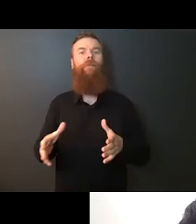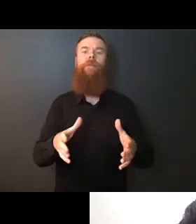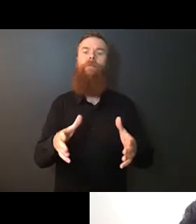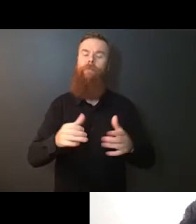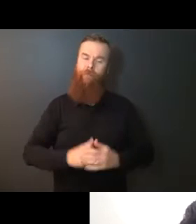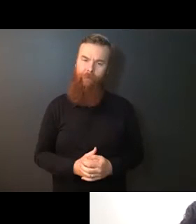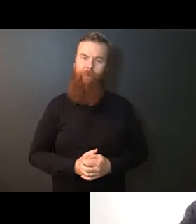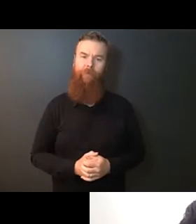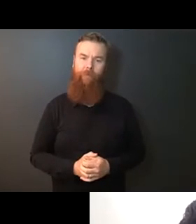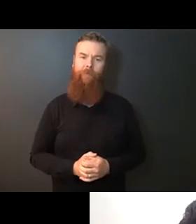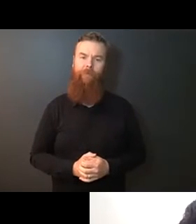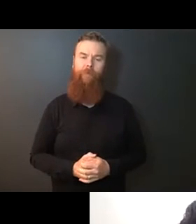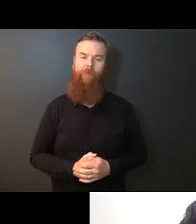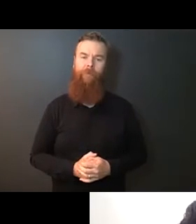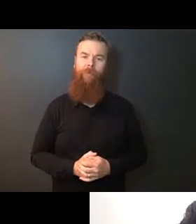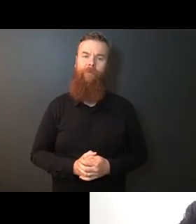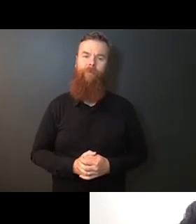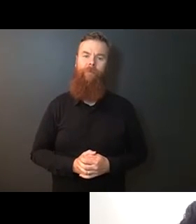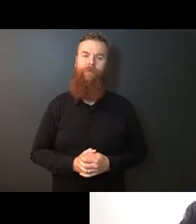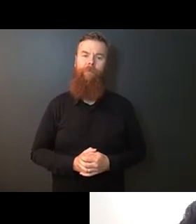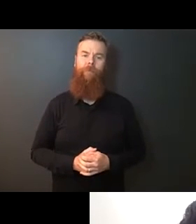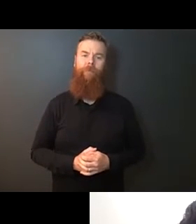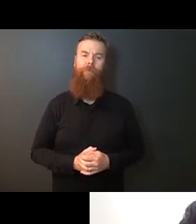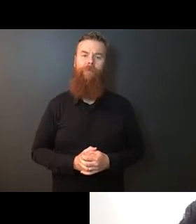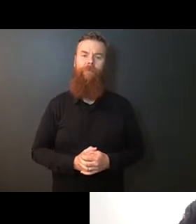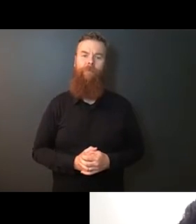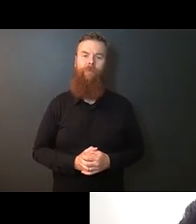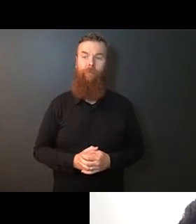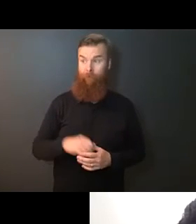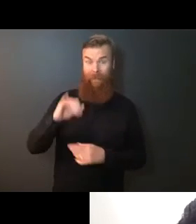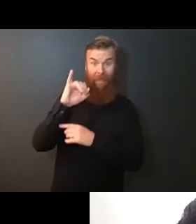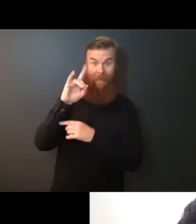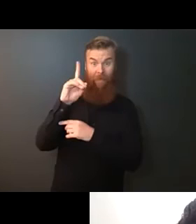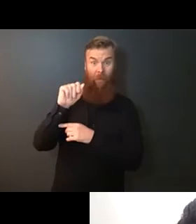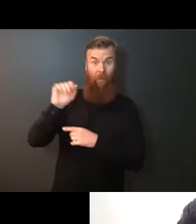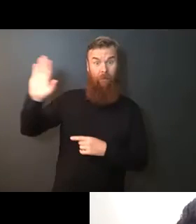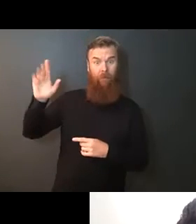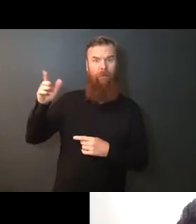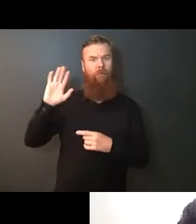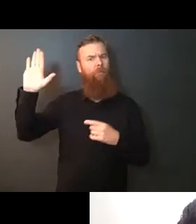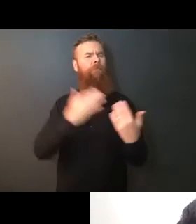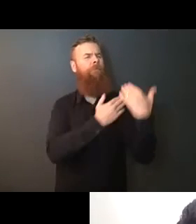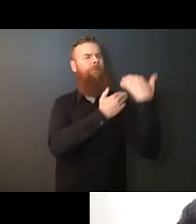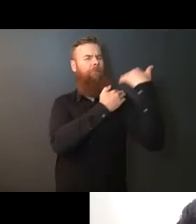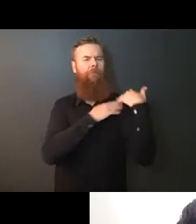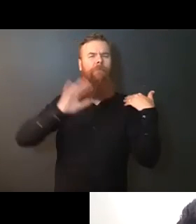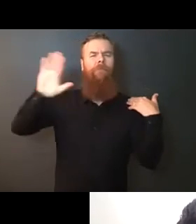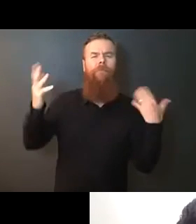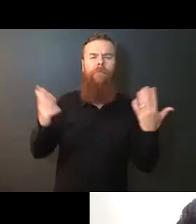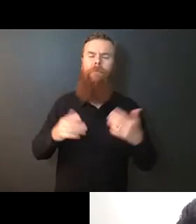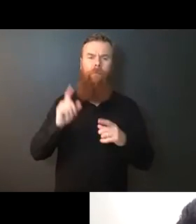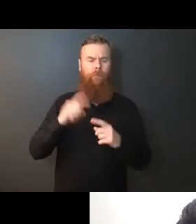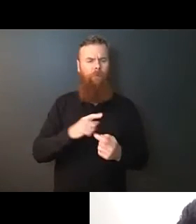of the spirit of IDA, the mandate of IDA, is to strengthen the capacities of